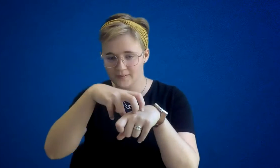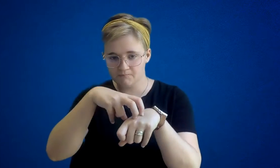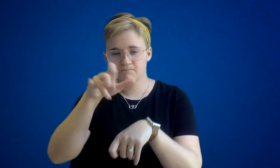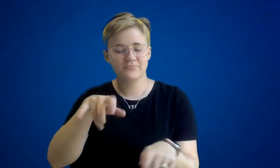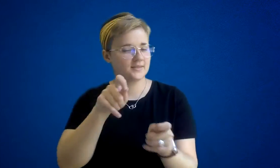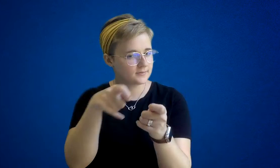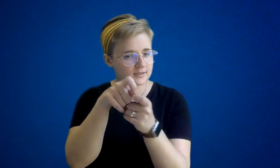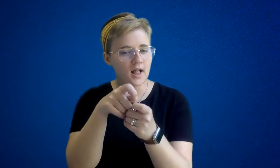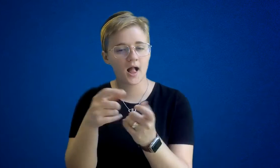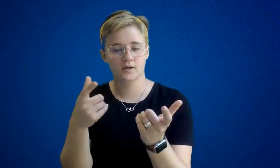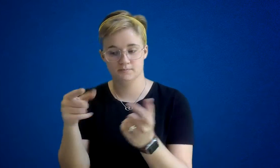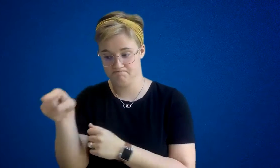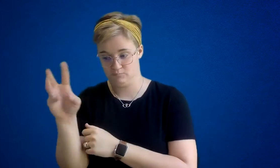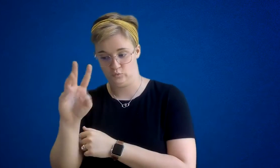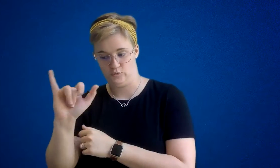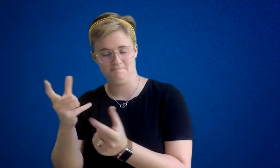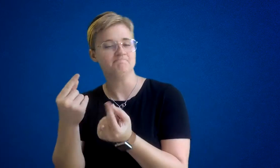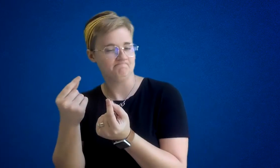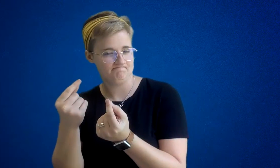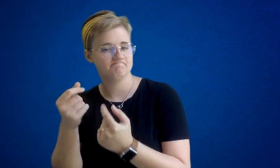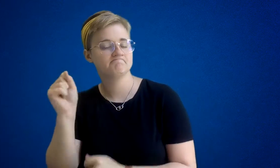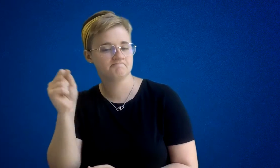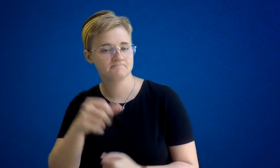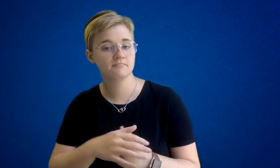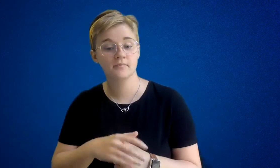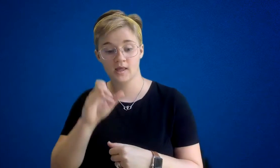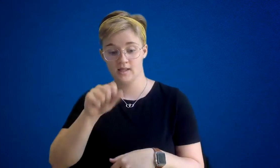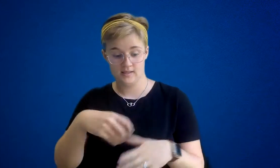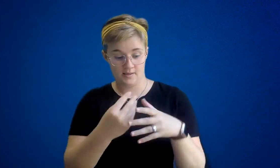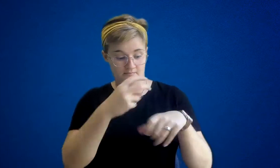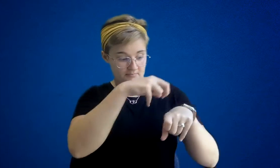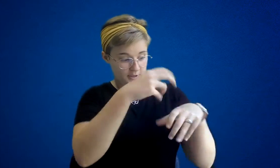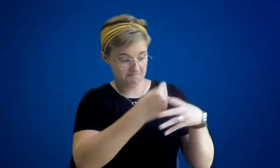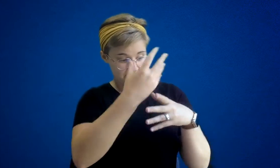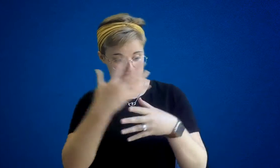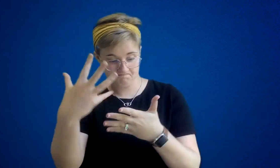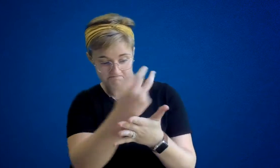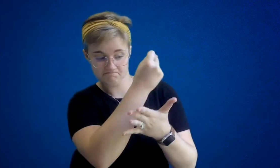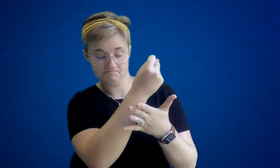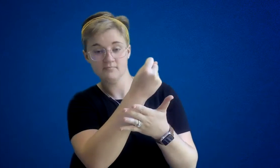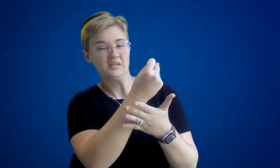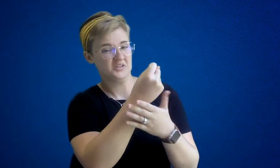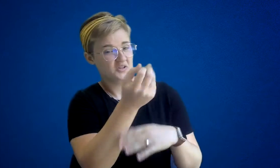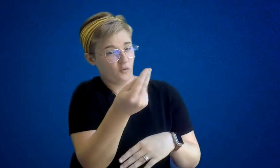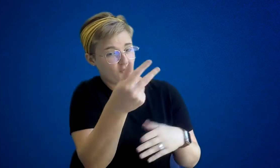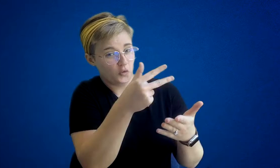Willie was going to do. The harvest was just weeks away, and Little Willie was sure that if the crop was a good